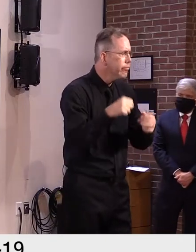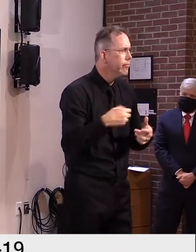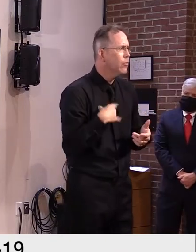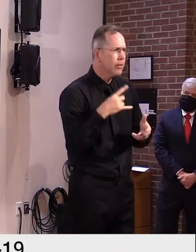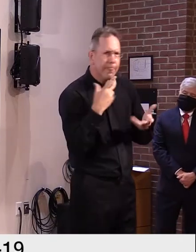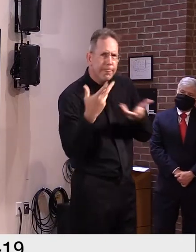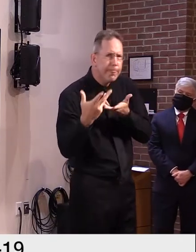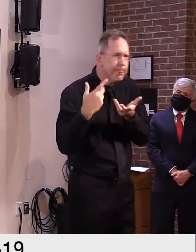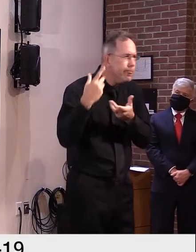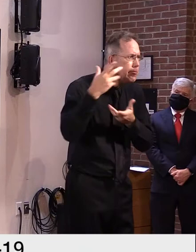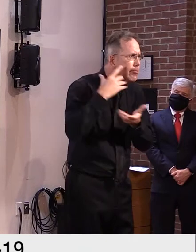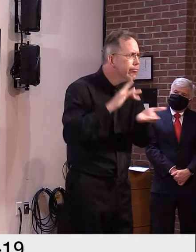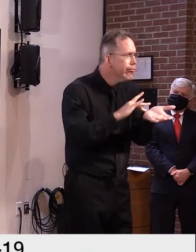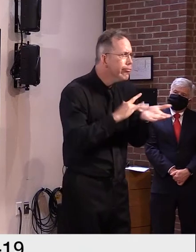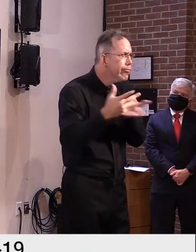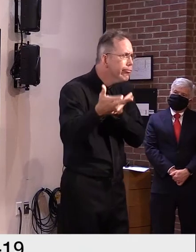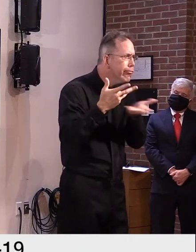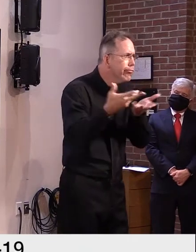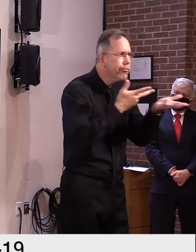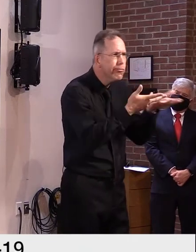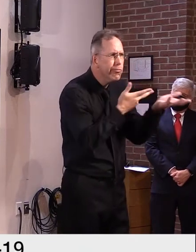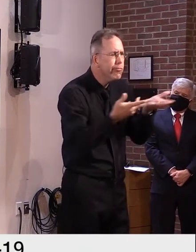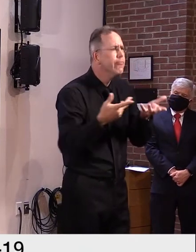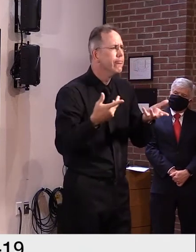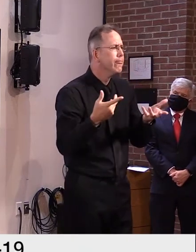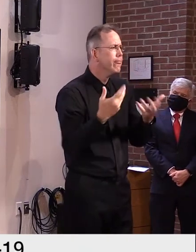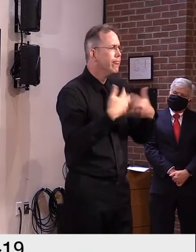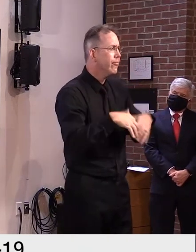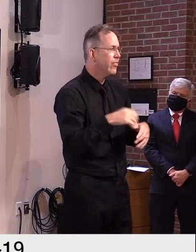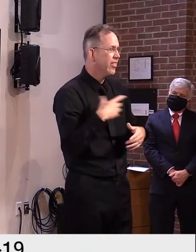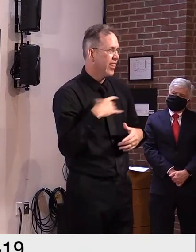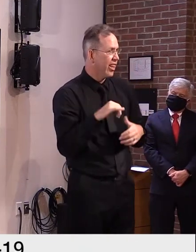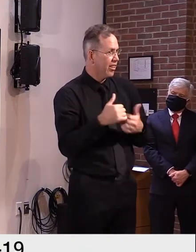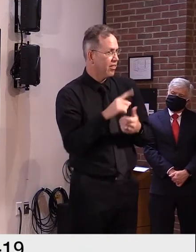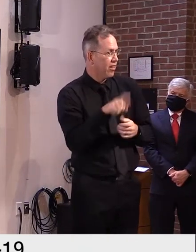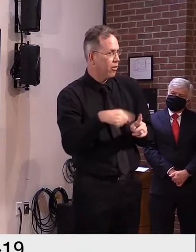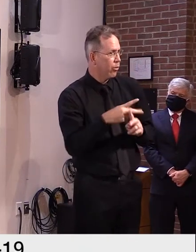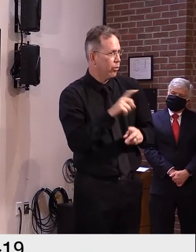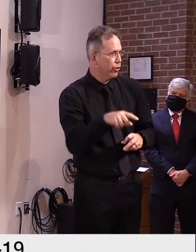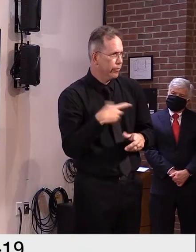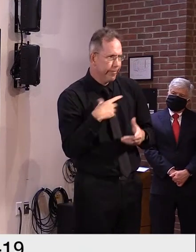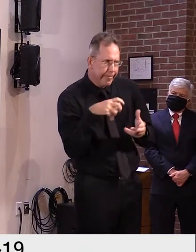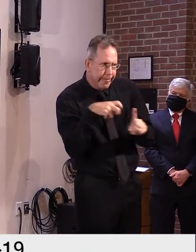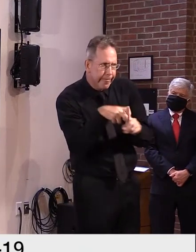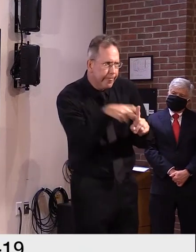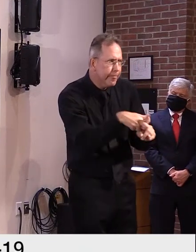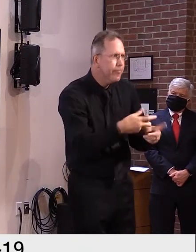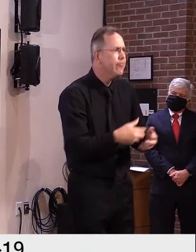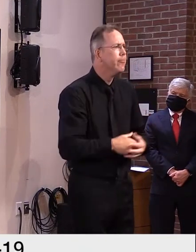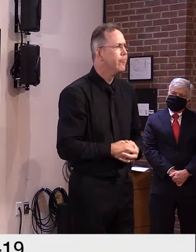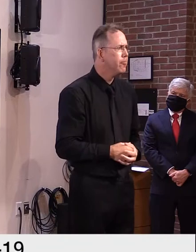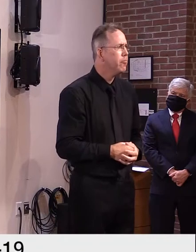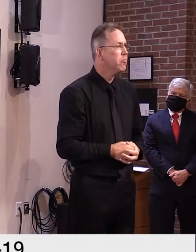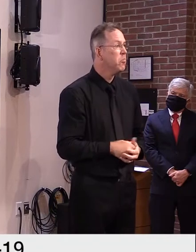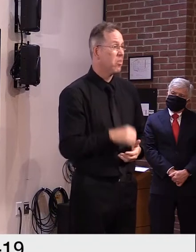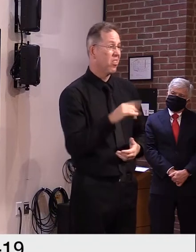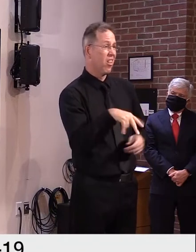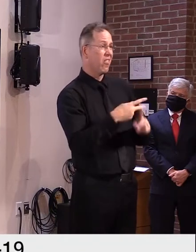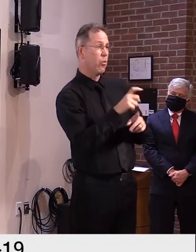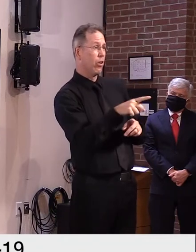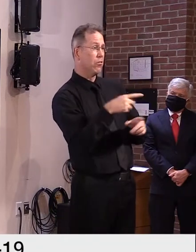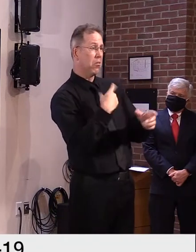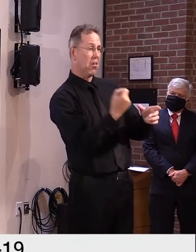to determine just those very questions. But again, from my standpoint, we have nothing to worry about at this